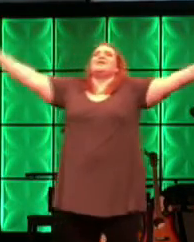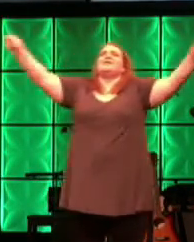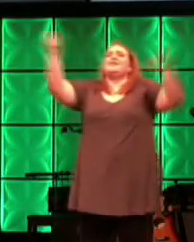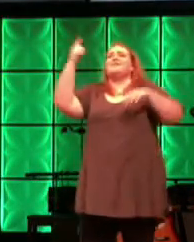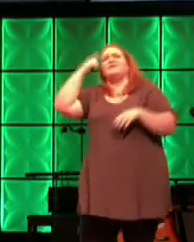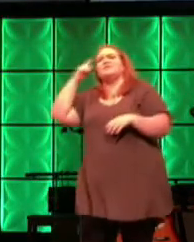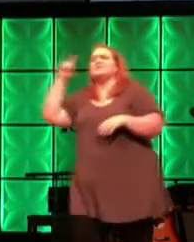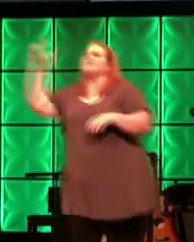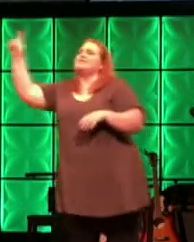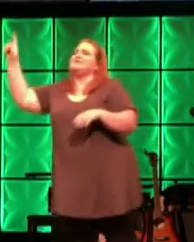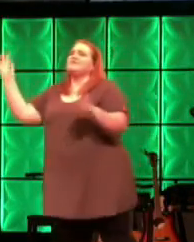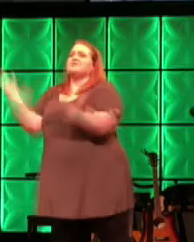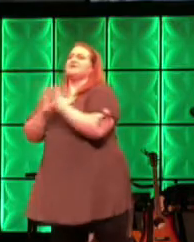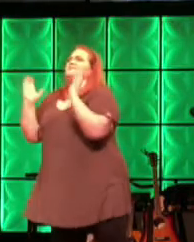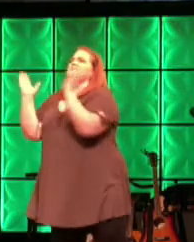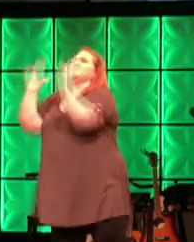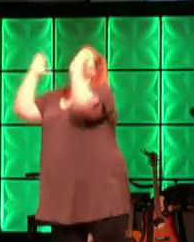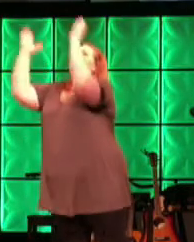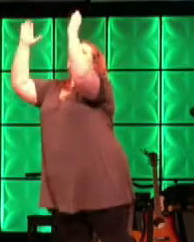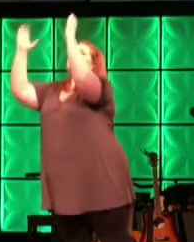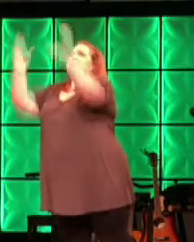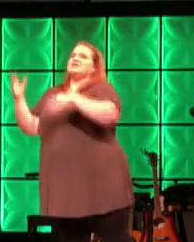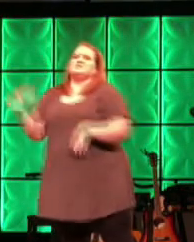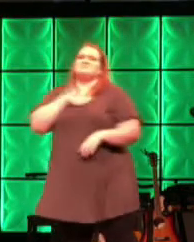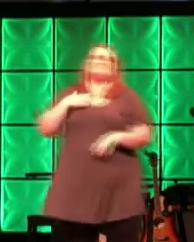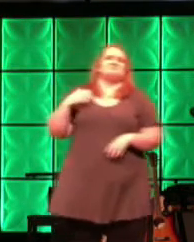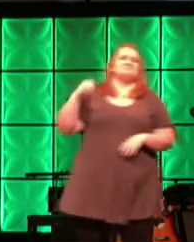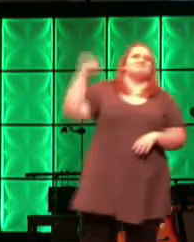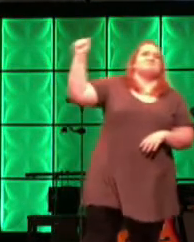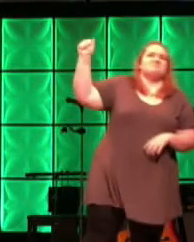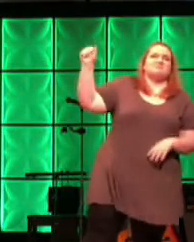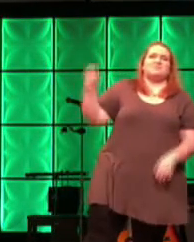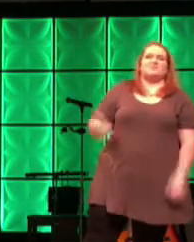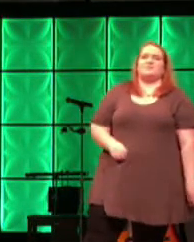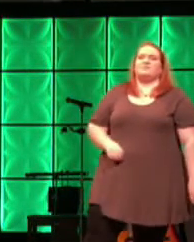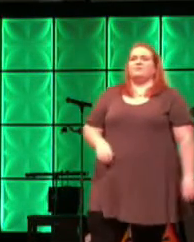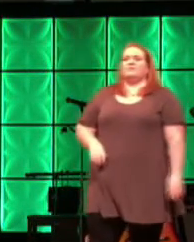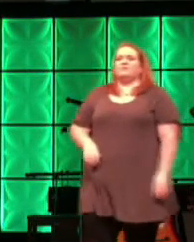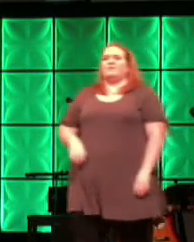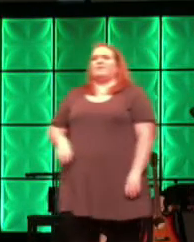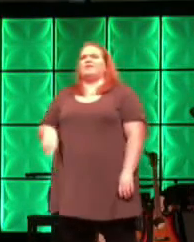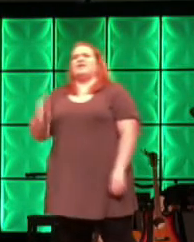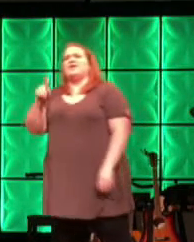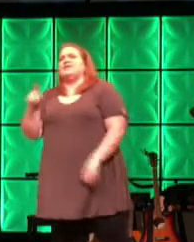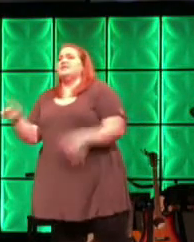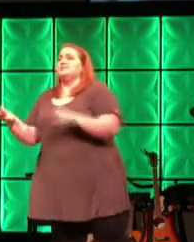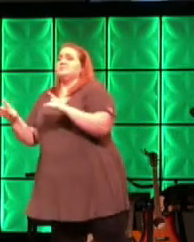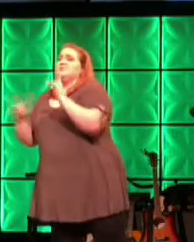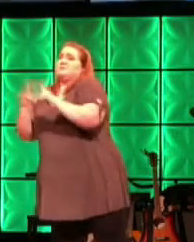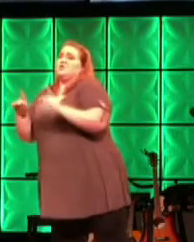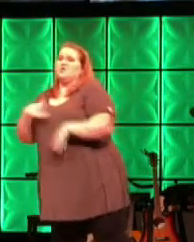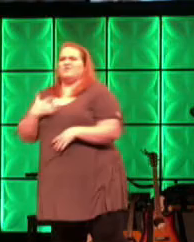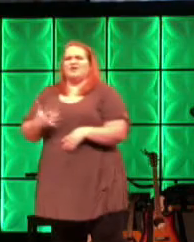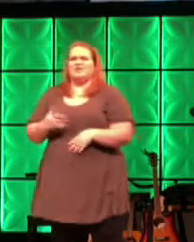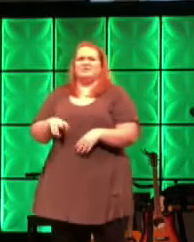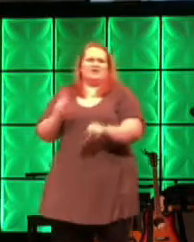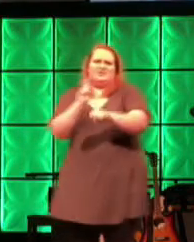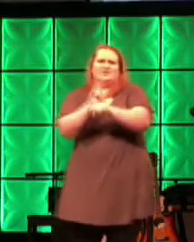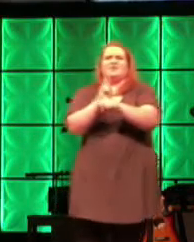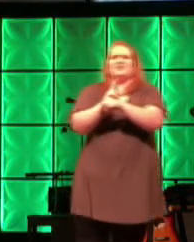brandished those leafy emblems of both festival and rebellion. These were a people who felt as though they had